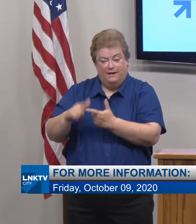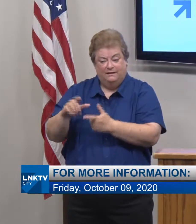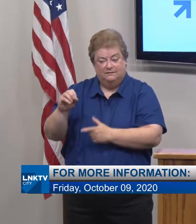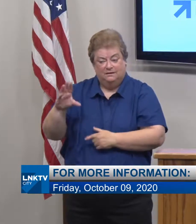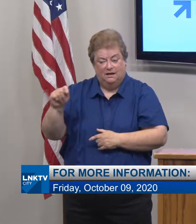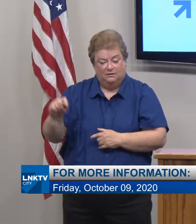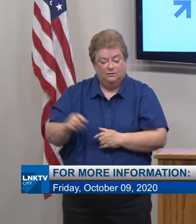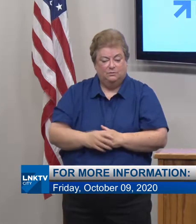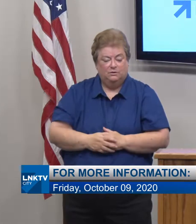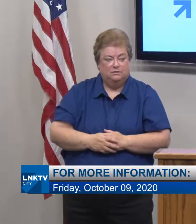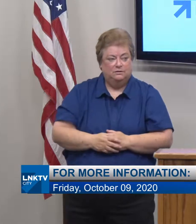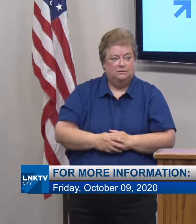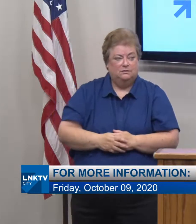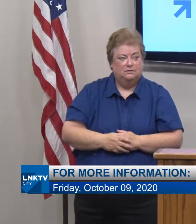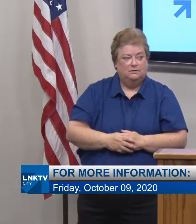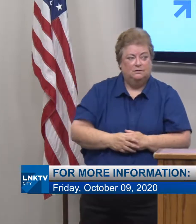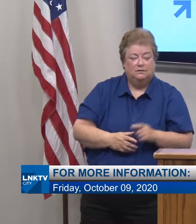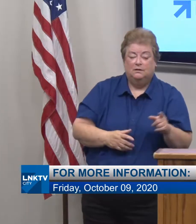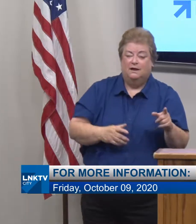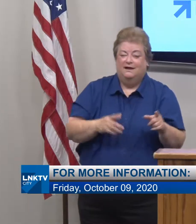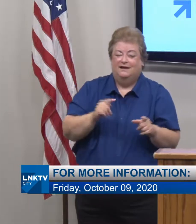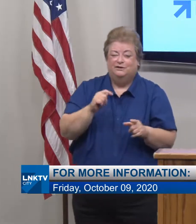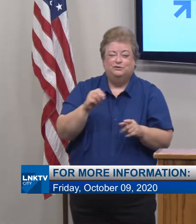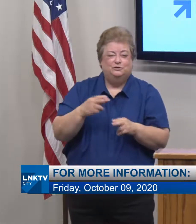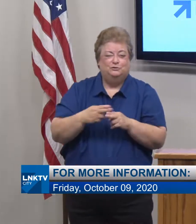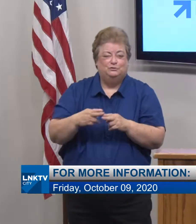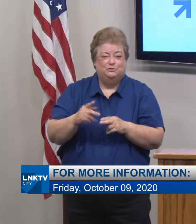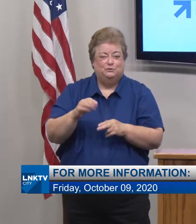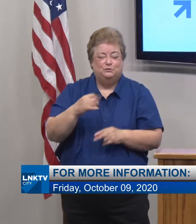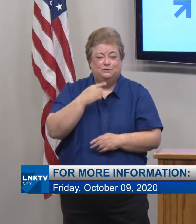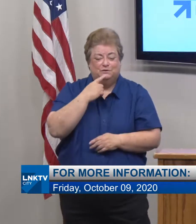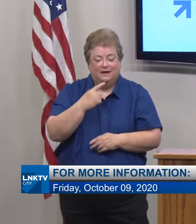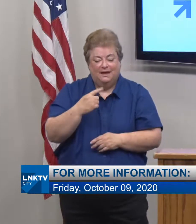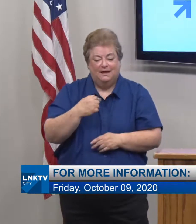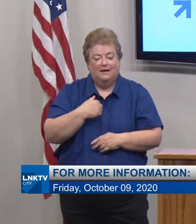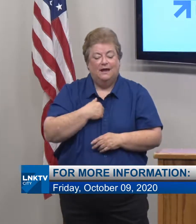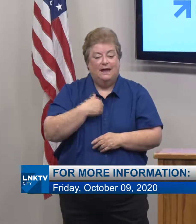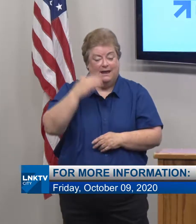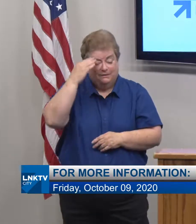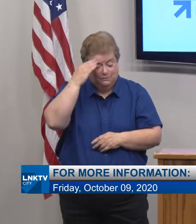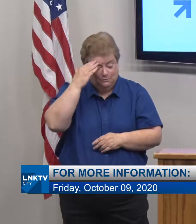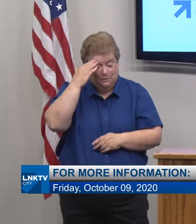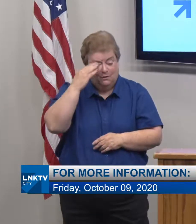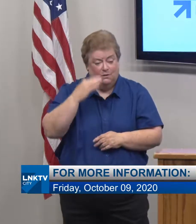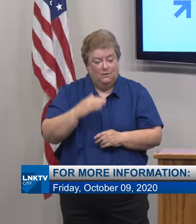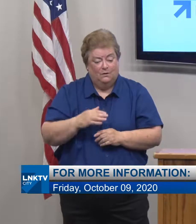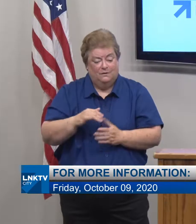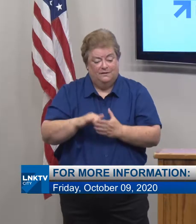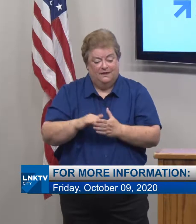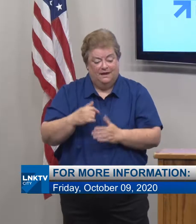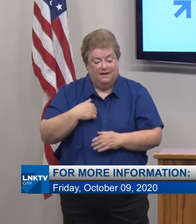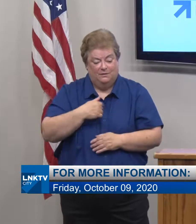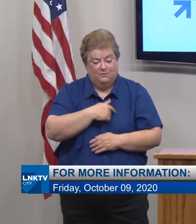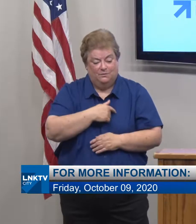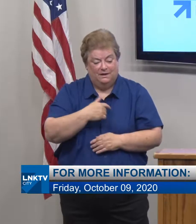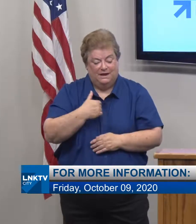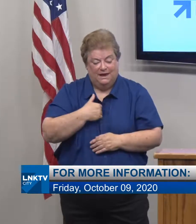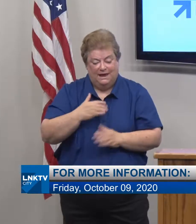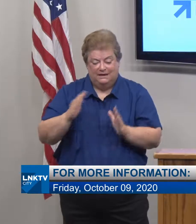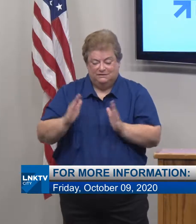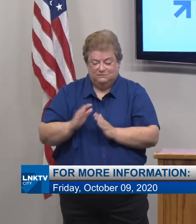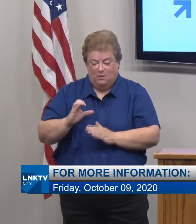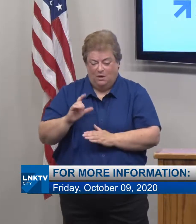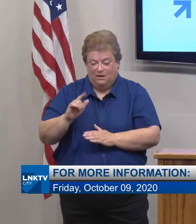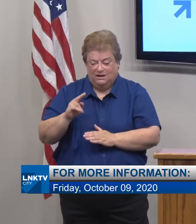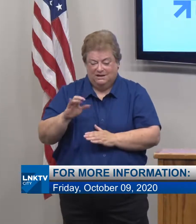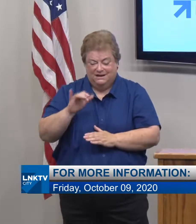know, Riley, we're too soon to tell, but we're keeping those numbers. I do know that we had a smaller clinic yesterday, and we